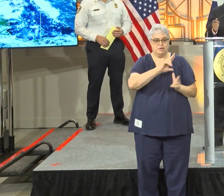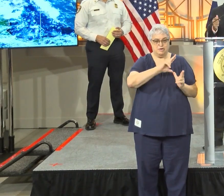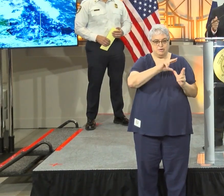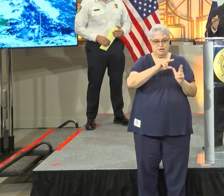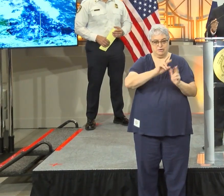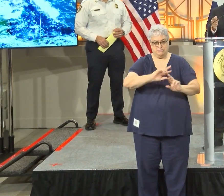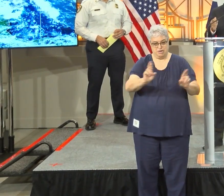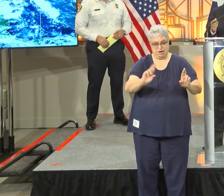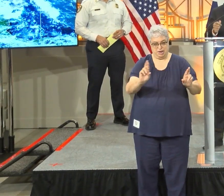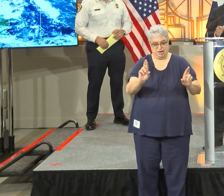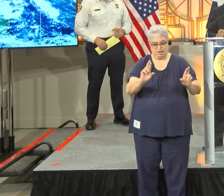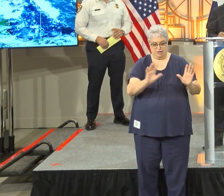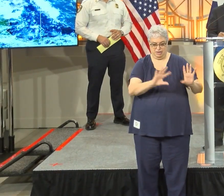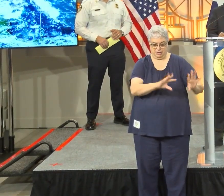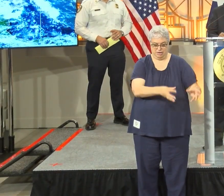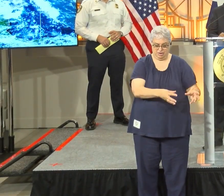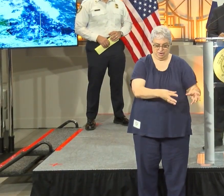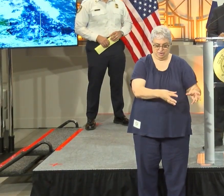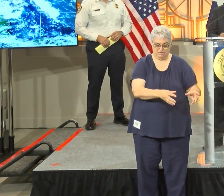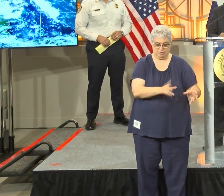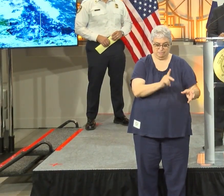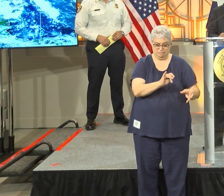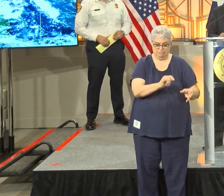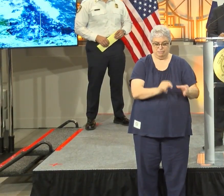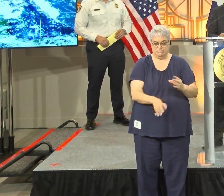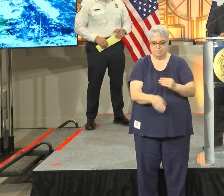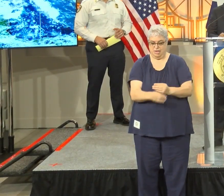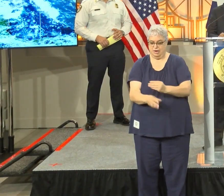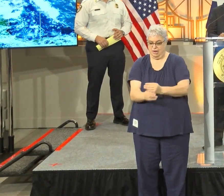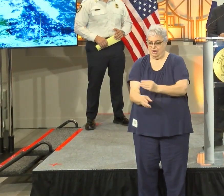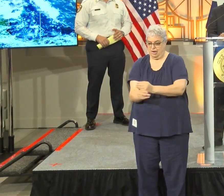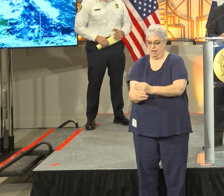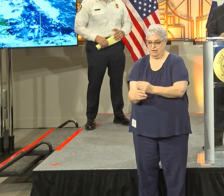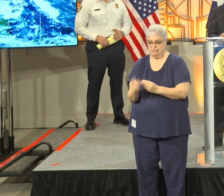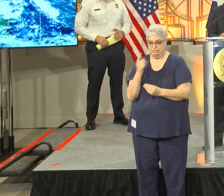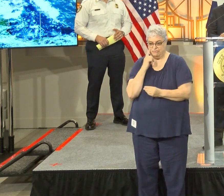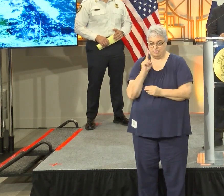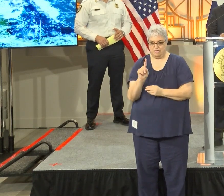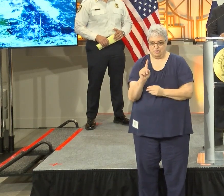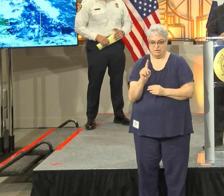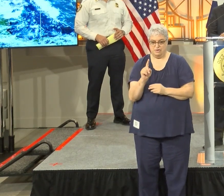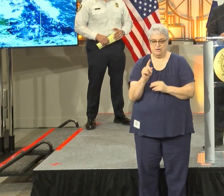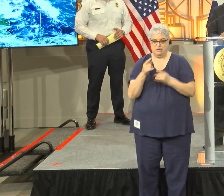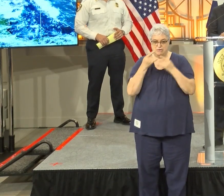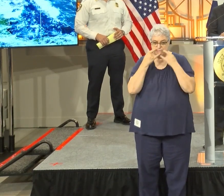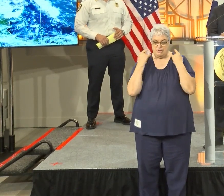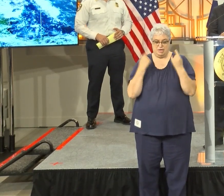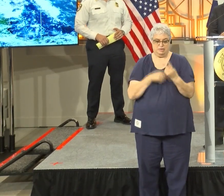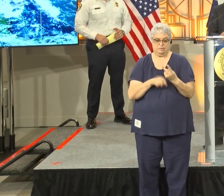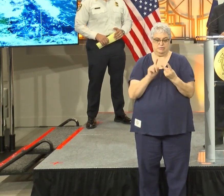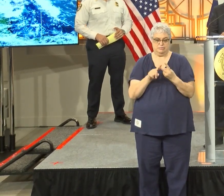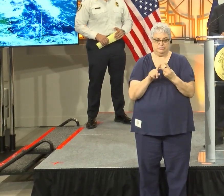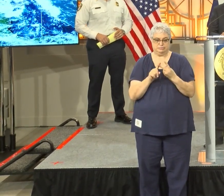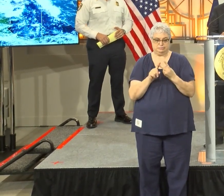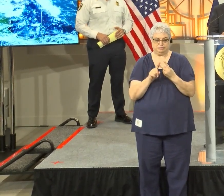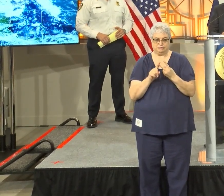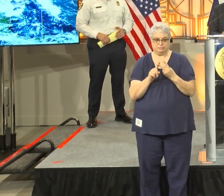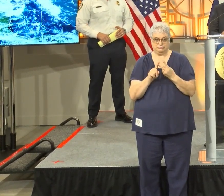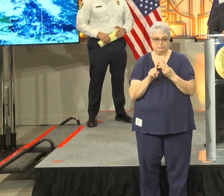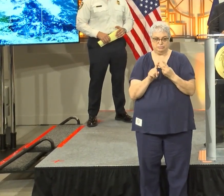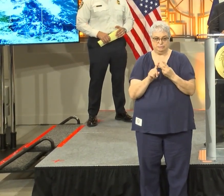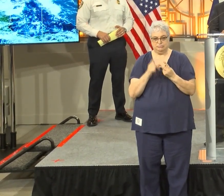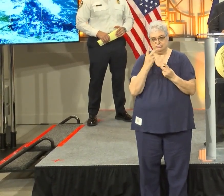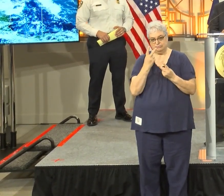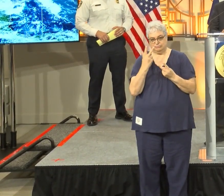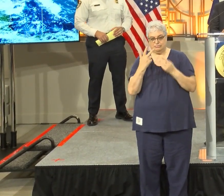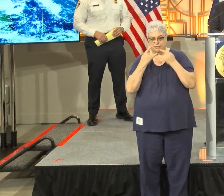hurricane preparedness kit, please put a few other things in there. And that is your mask, at least